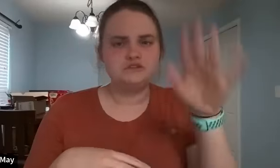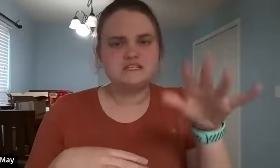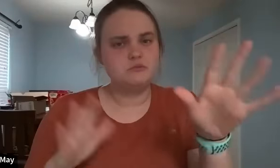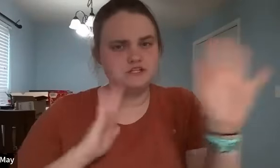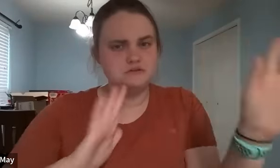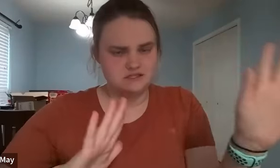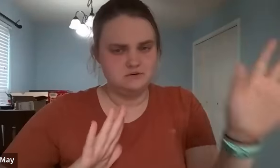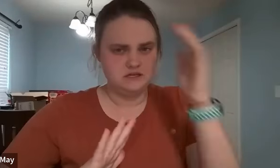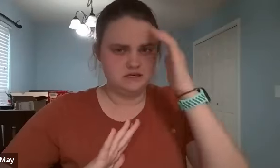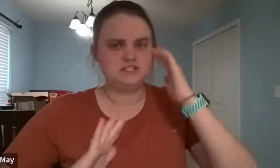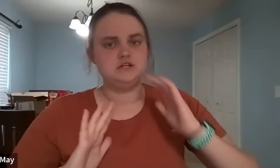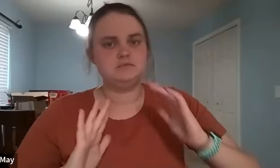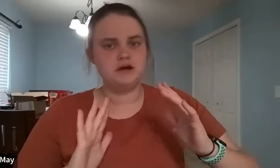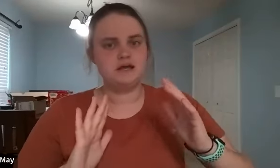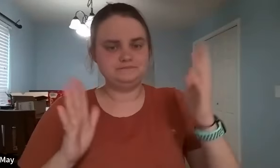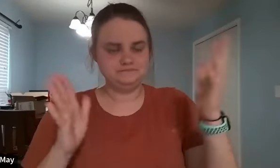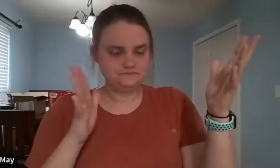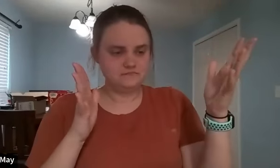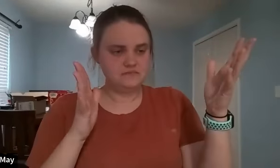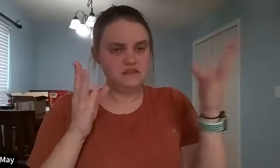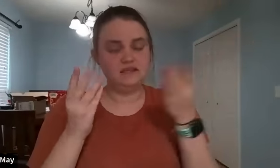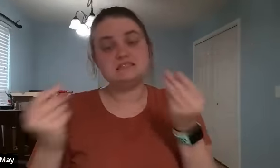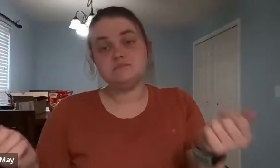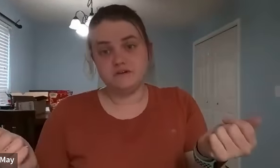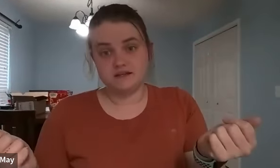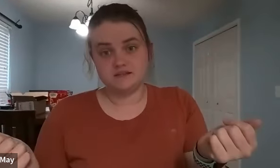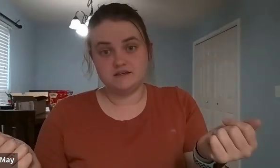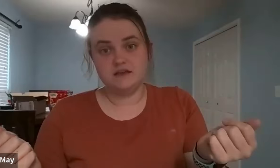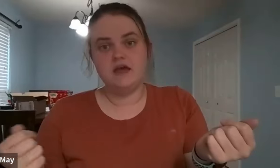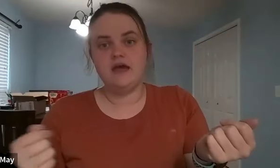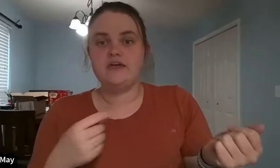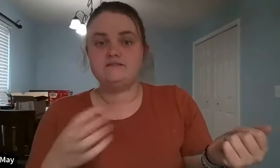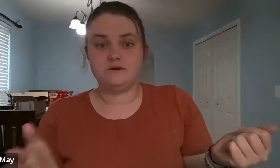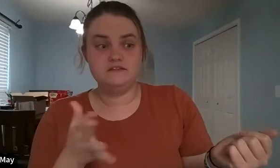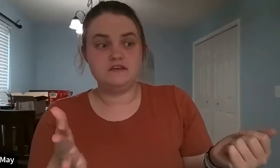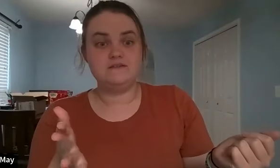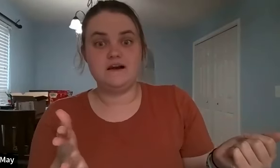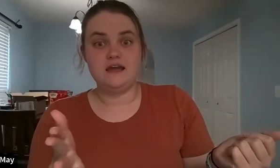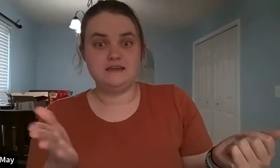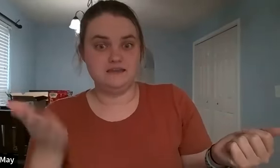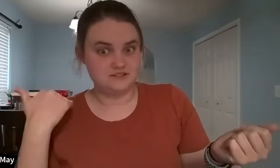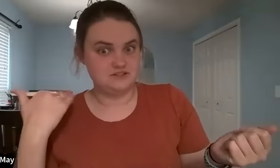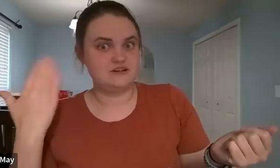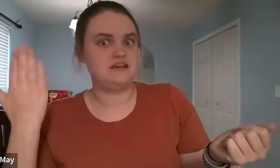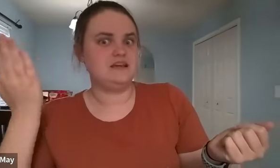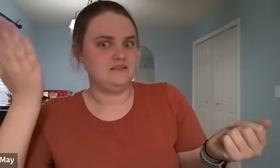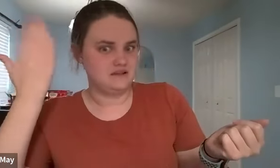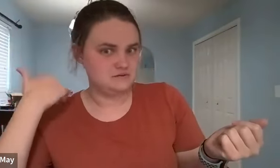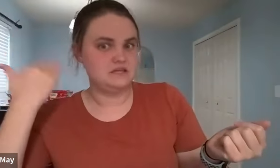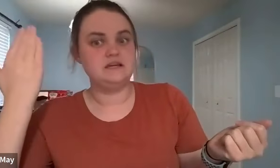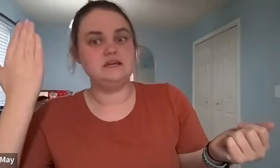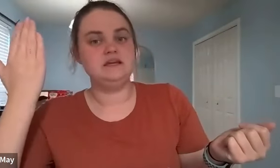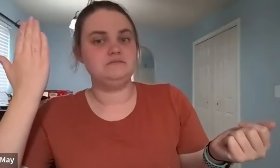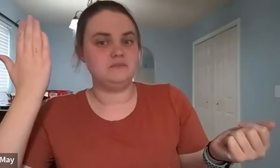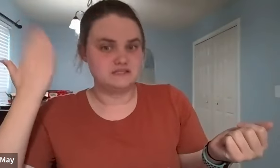see when we do next week and next year, but it simplifies it. And then for anything like yesterday, last week, last